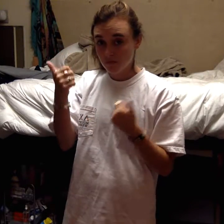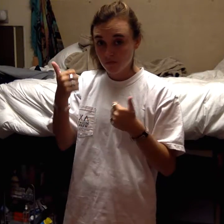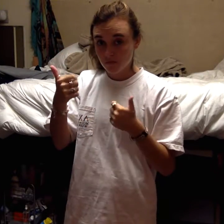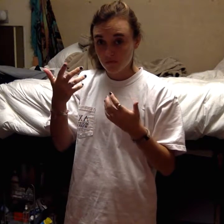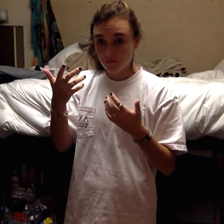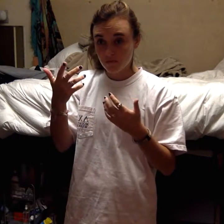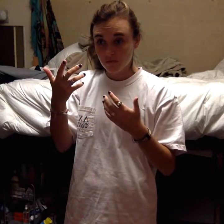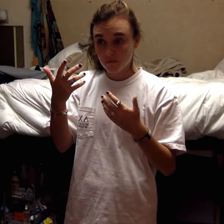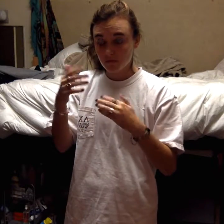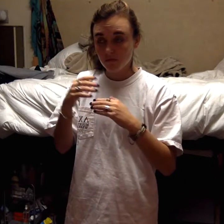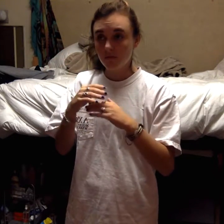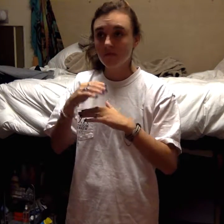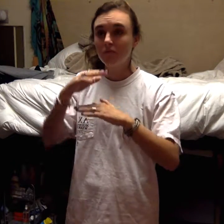above. Okay.